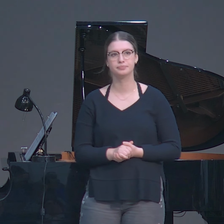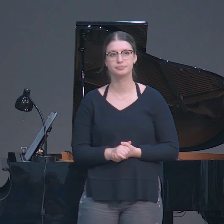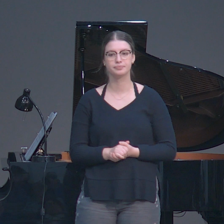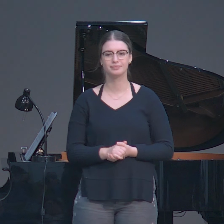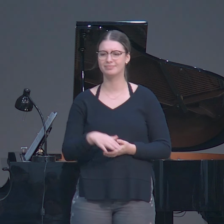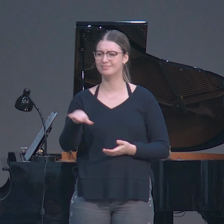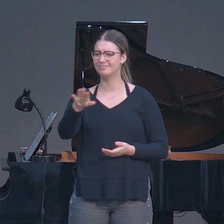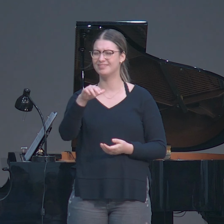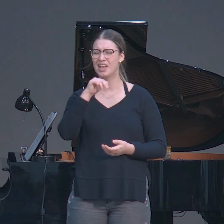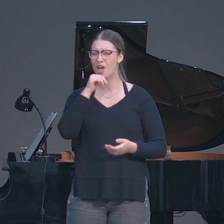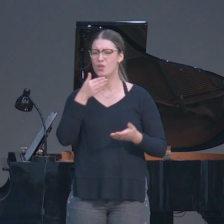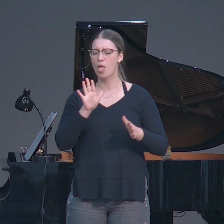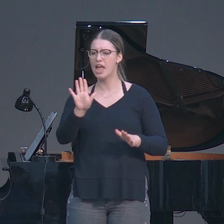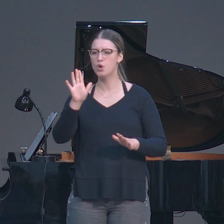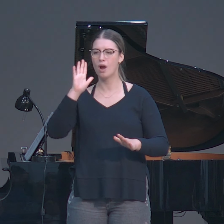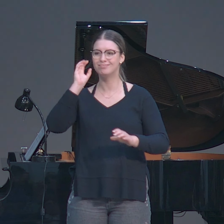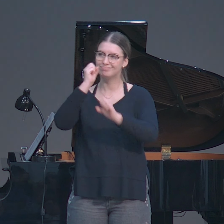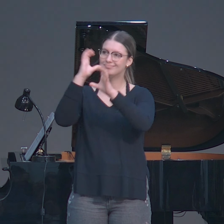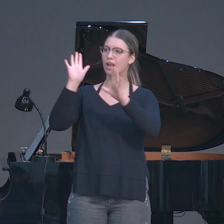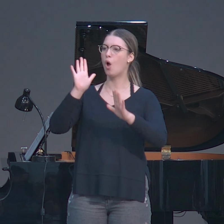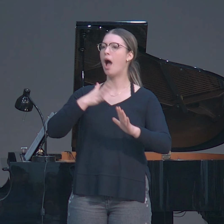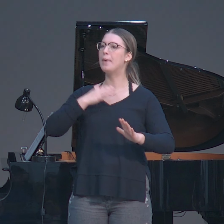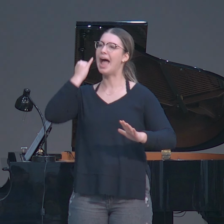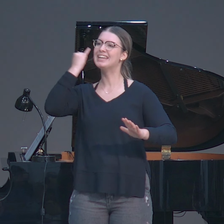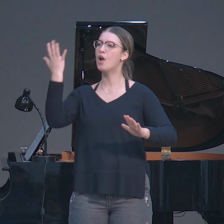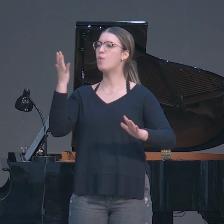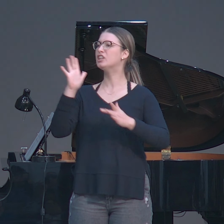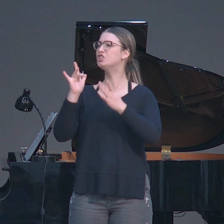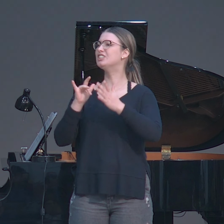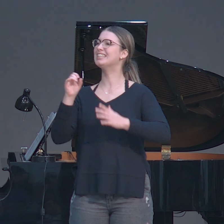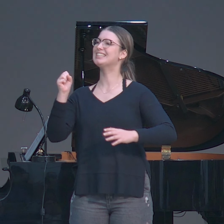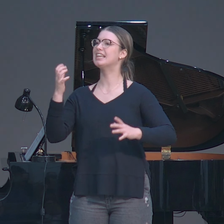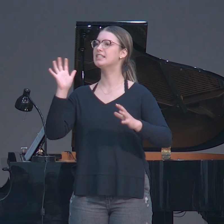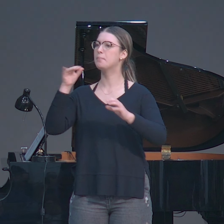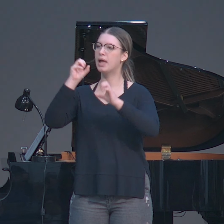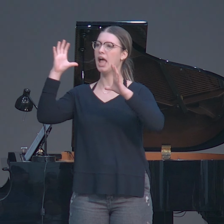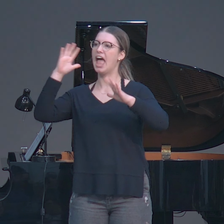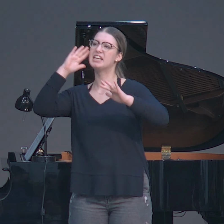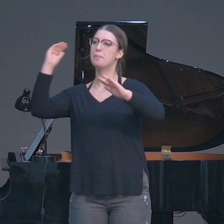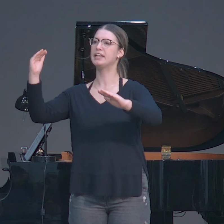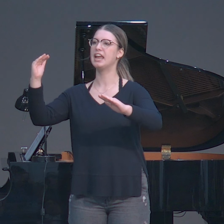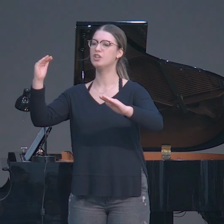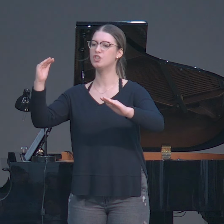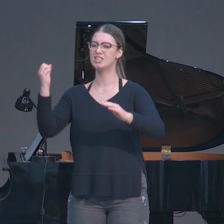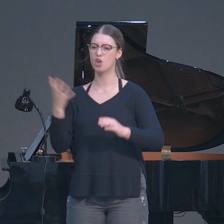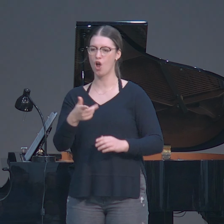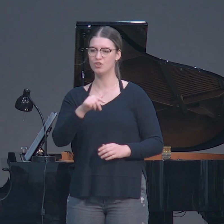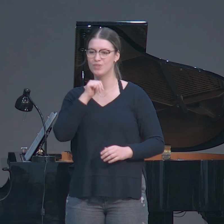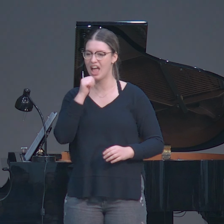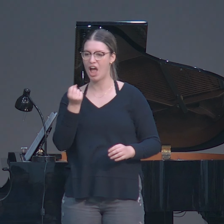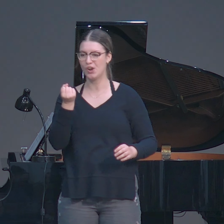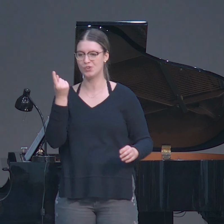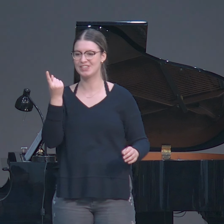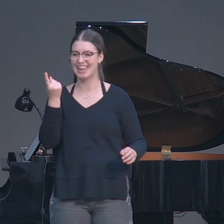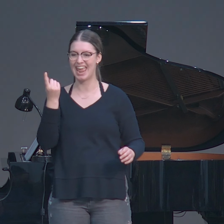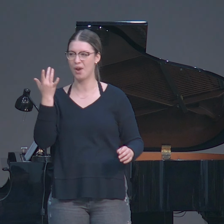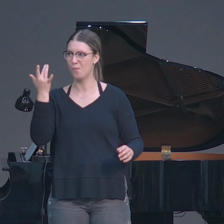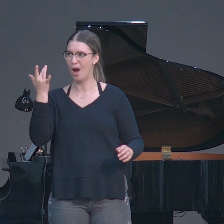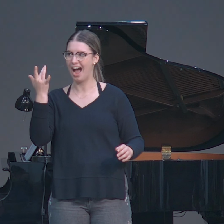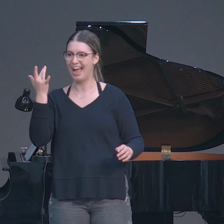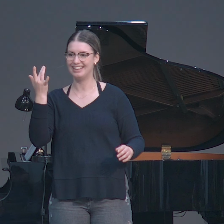Don't let your expectations cause you to misunderstand why I came, Jesus is